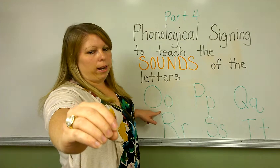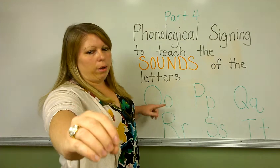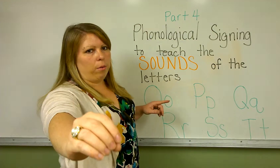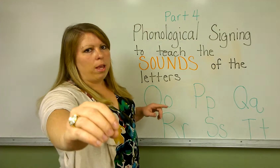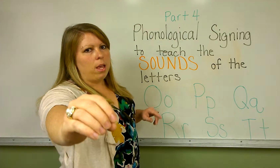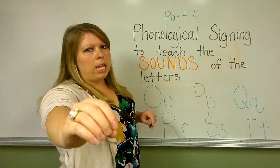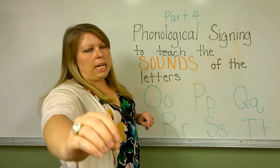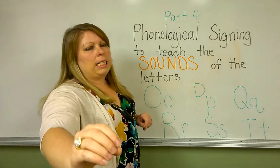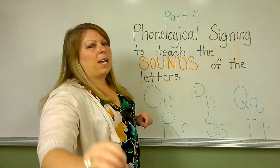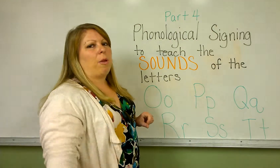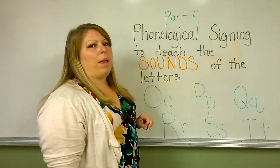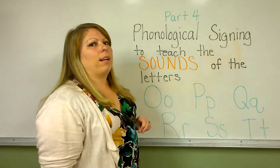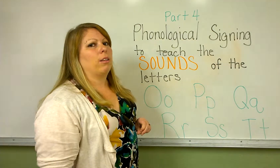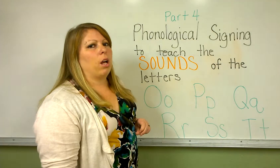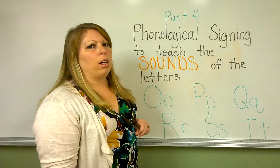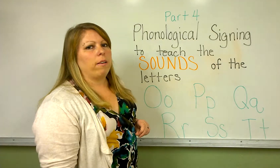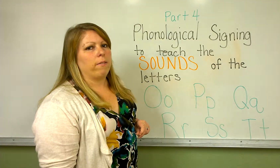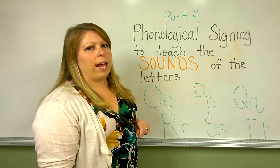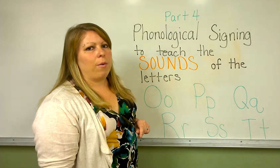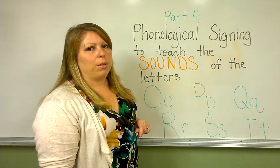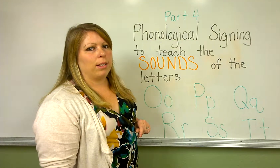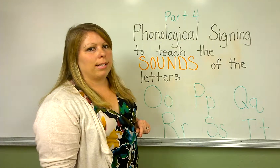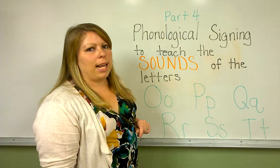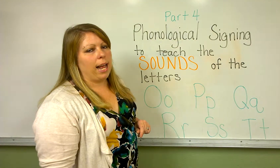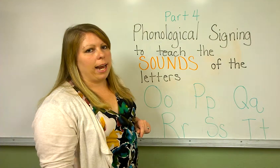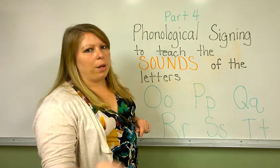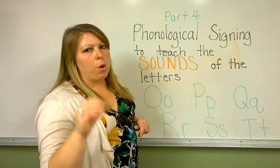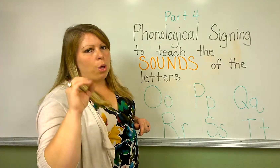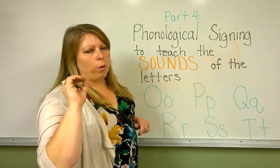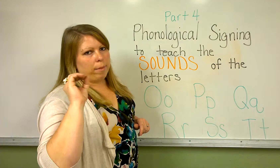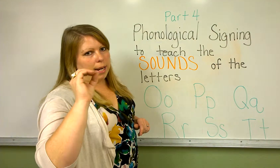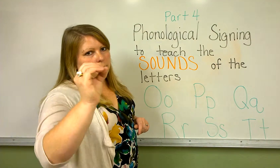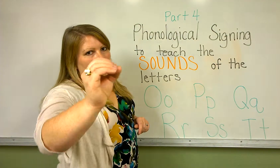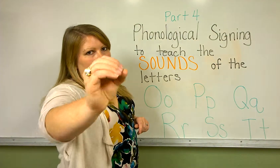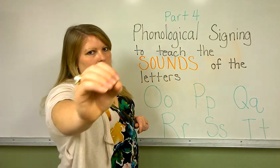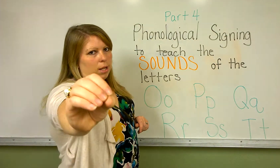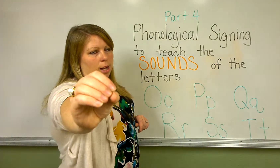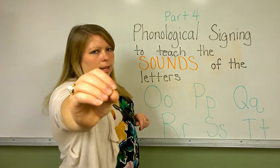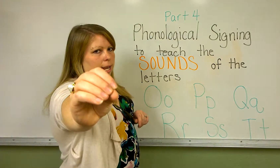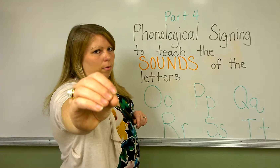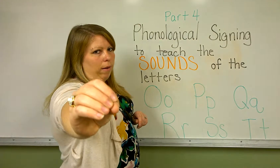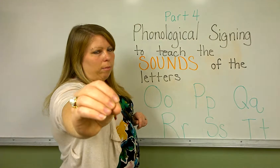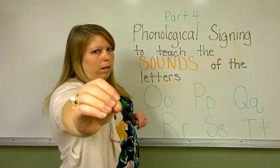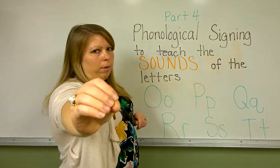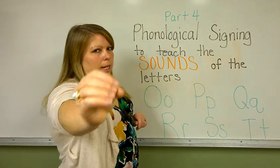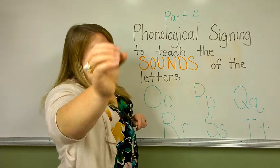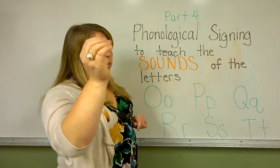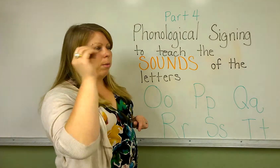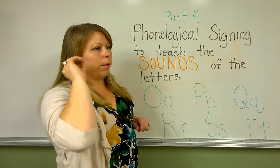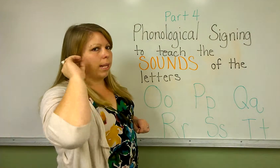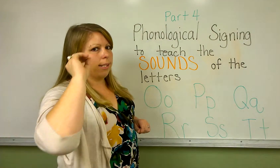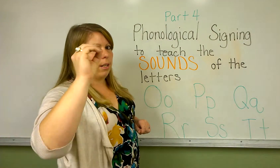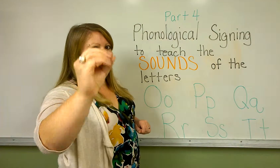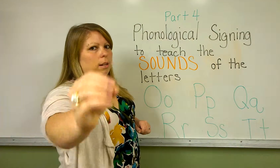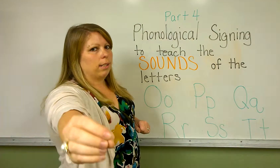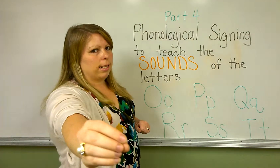O. Anytime we make a long vowel sign, we make our arm long and away from our body to remember that's the long